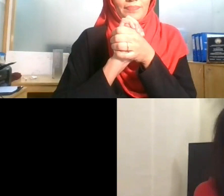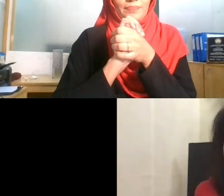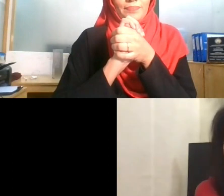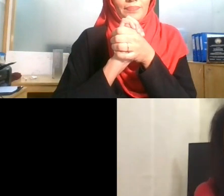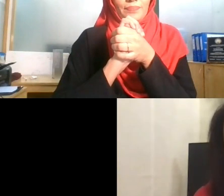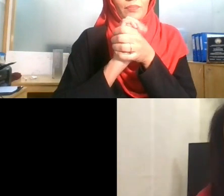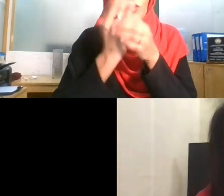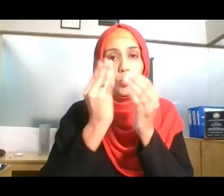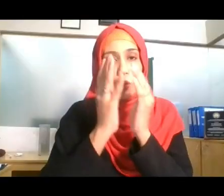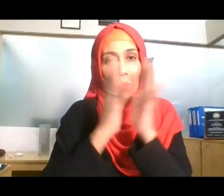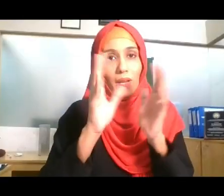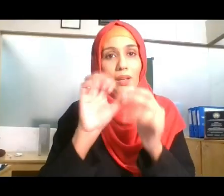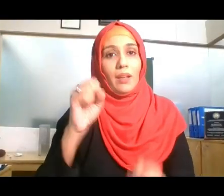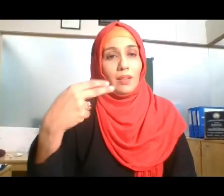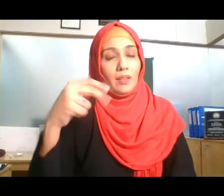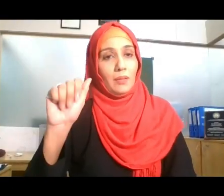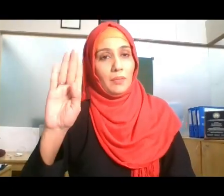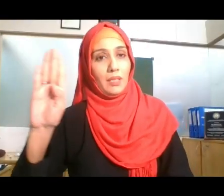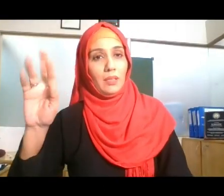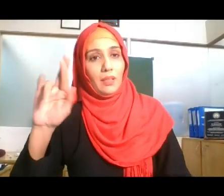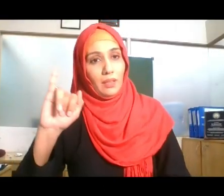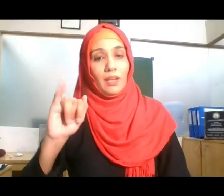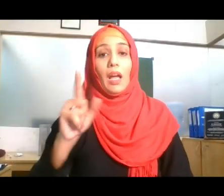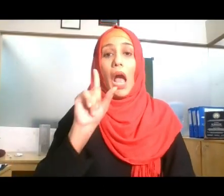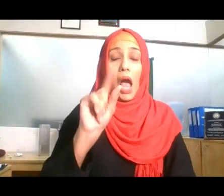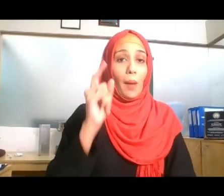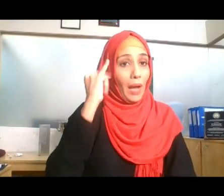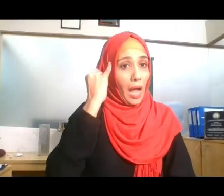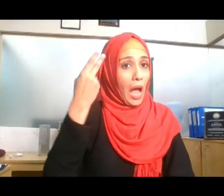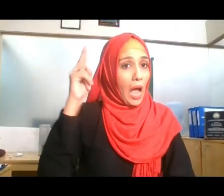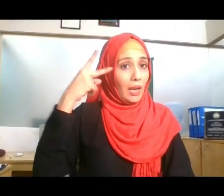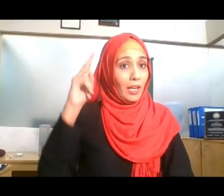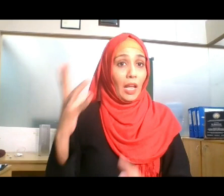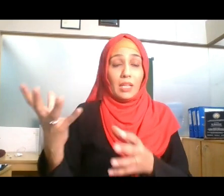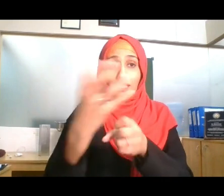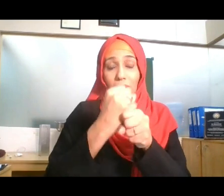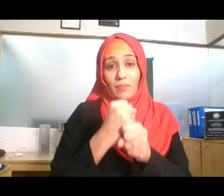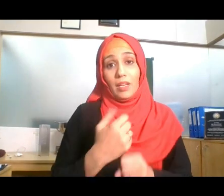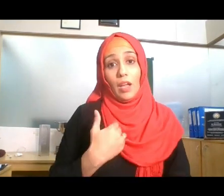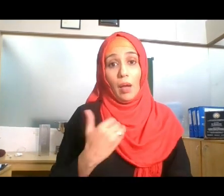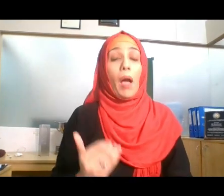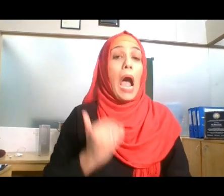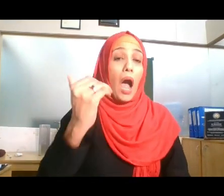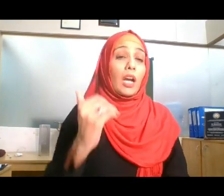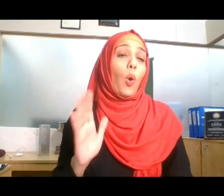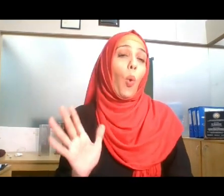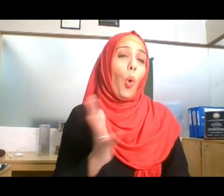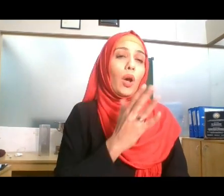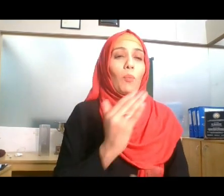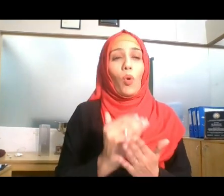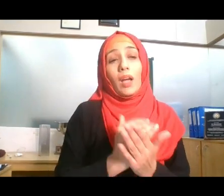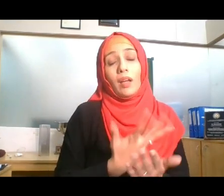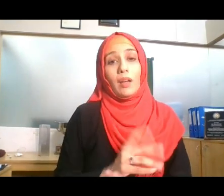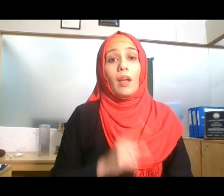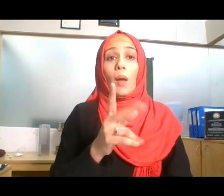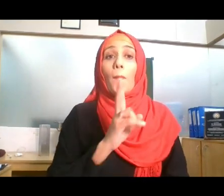Thank you so much, Shabir, for sharing your insights and some great ideas for what we need to do more of. You spoke